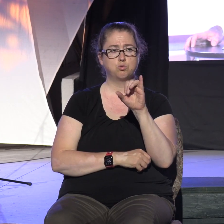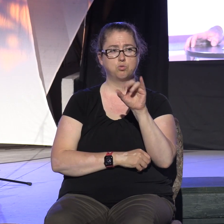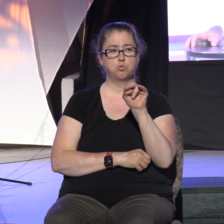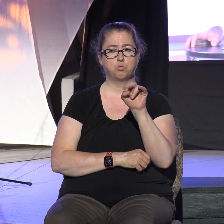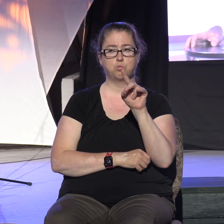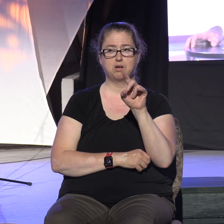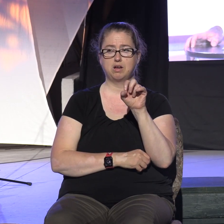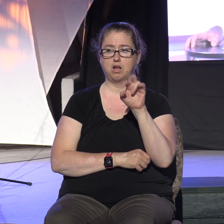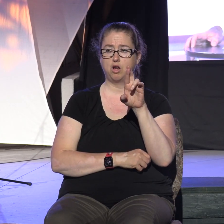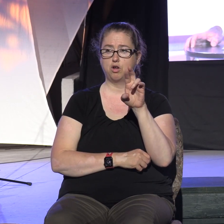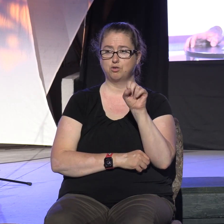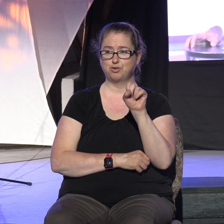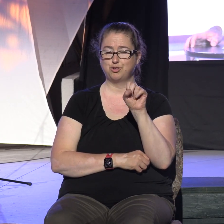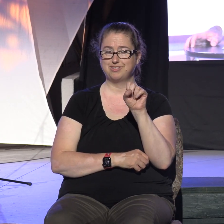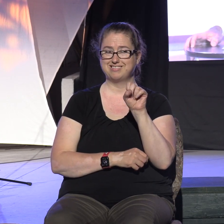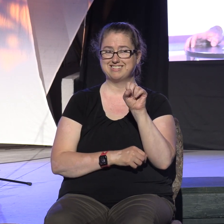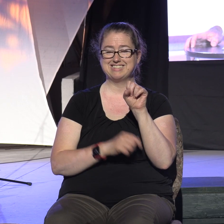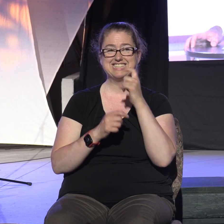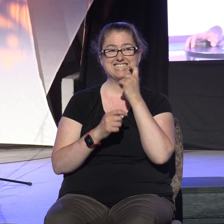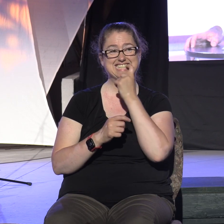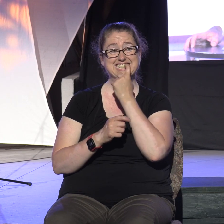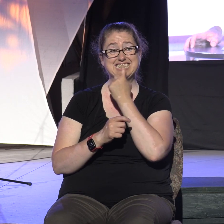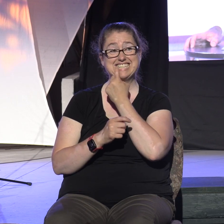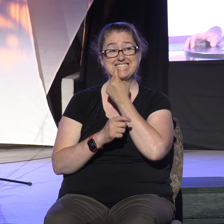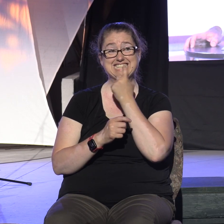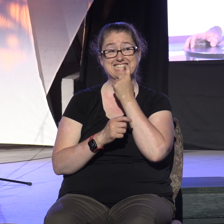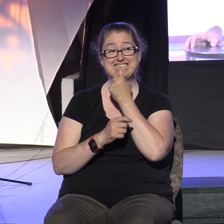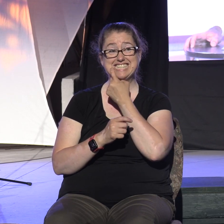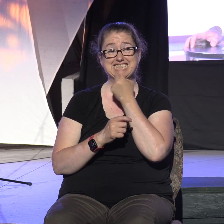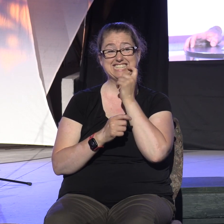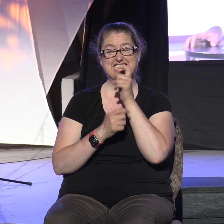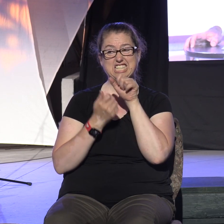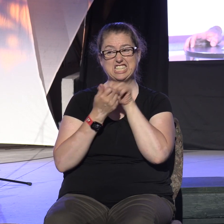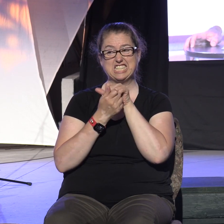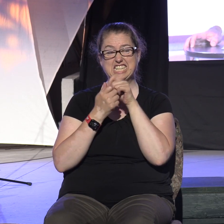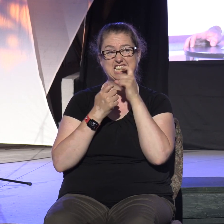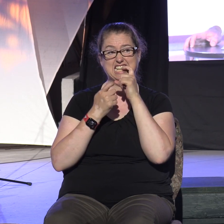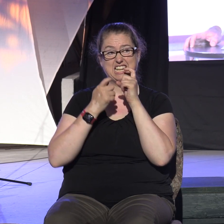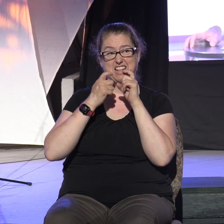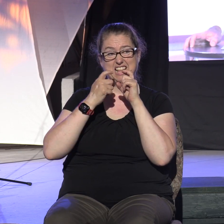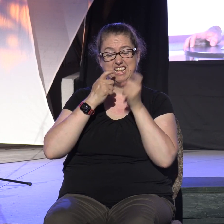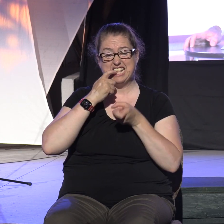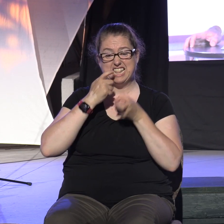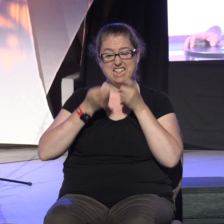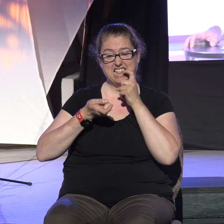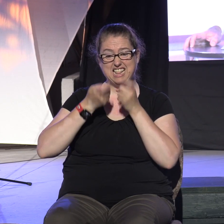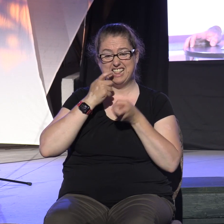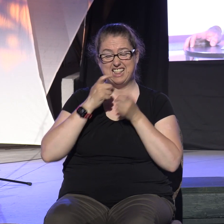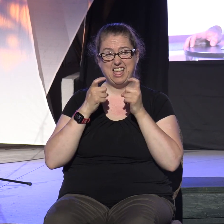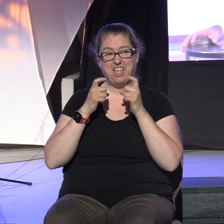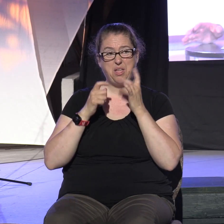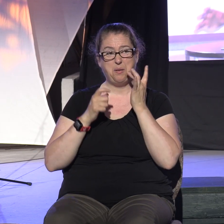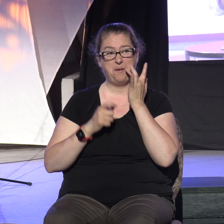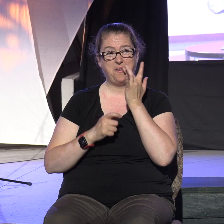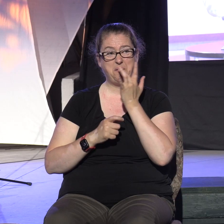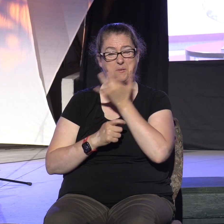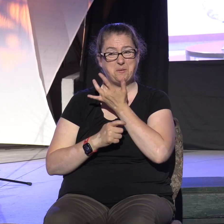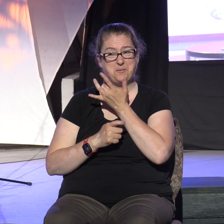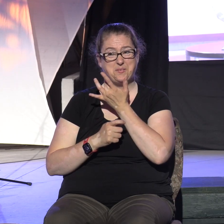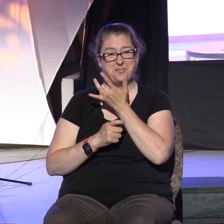And those looking through the windows grow dim. What are your windows? Yeah, when